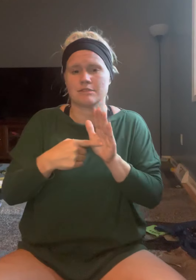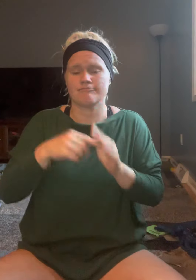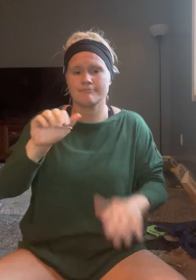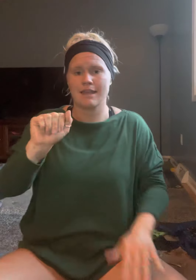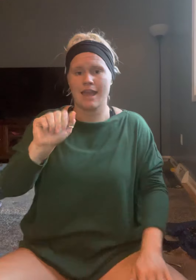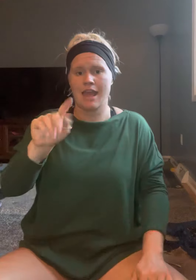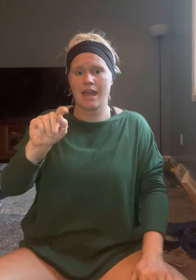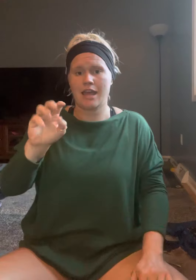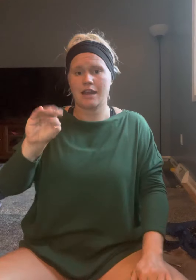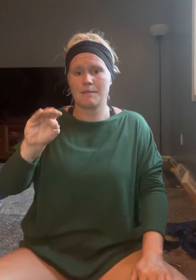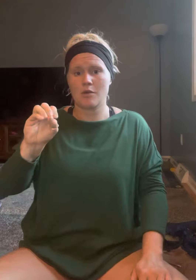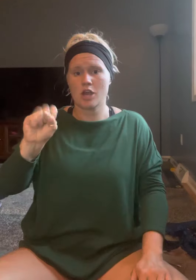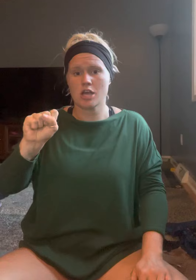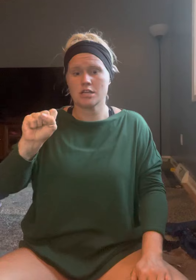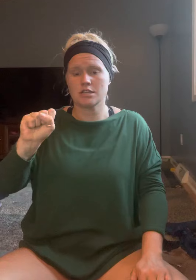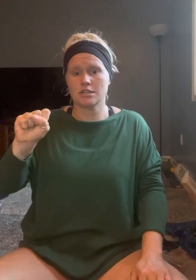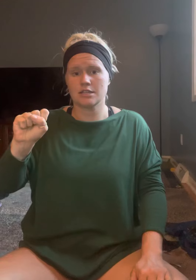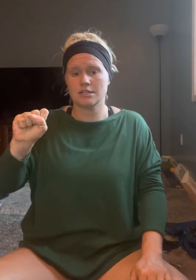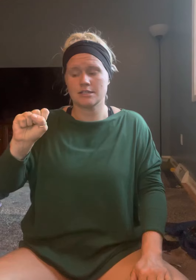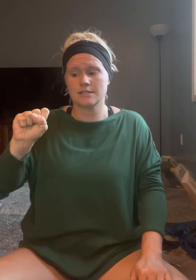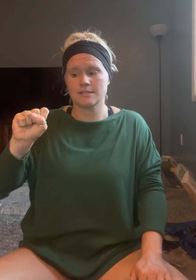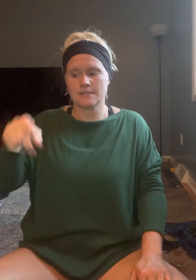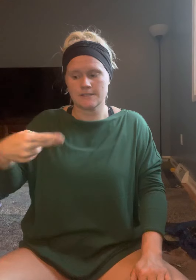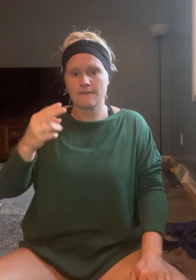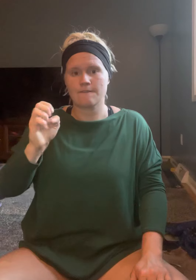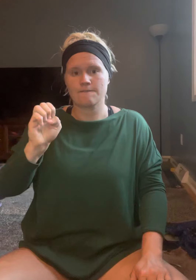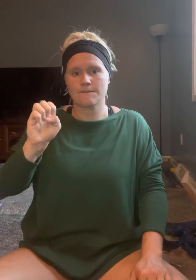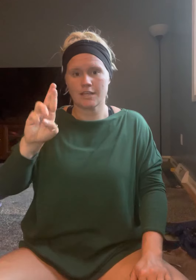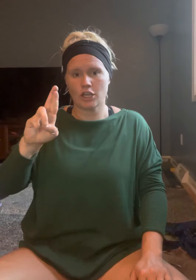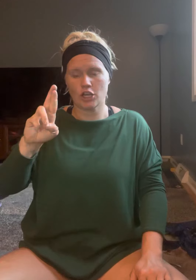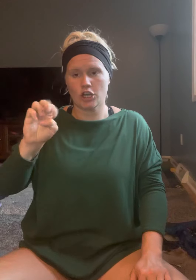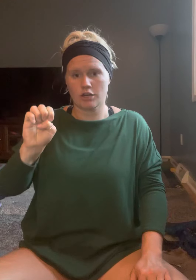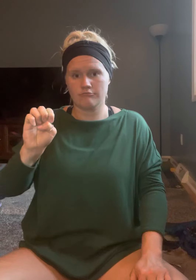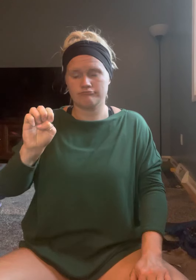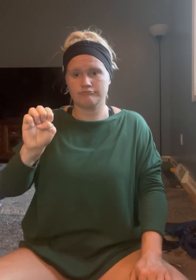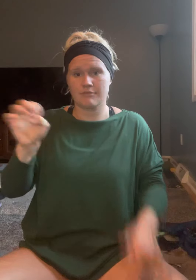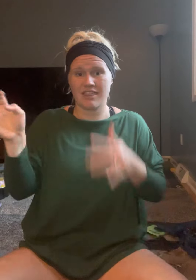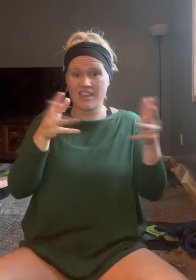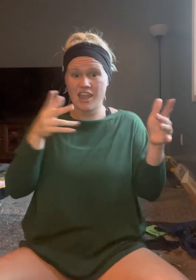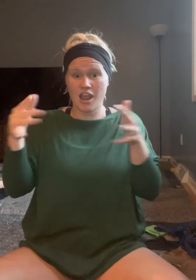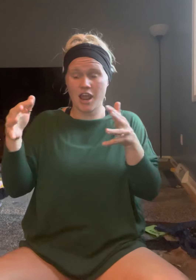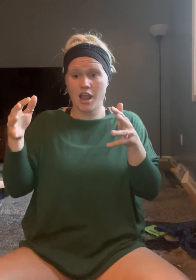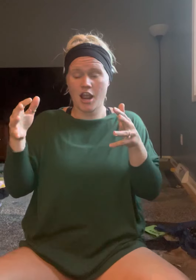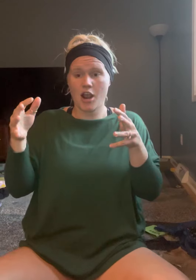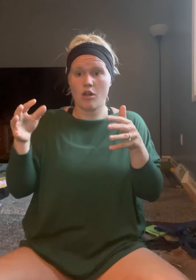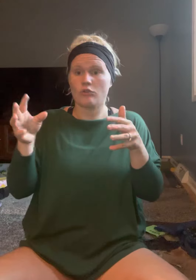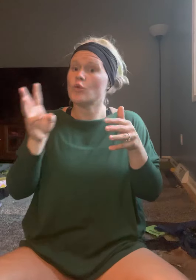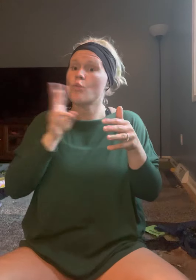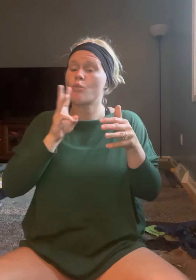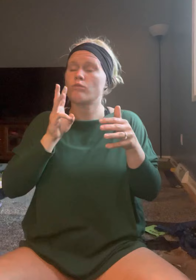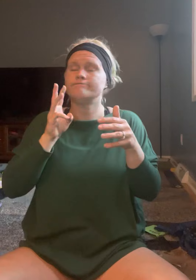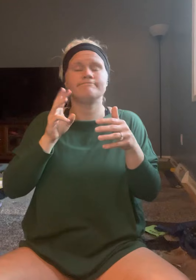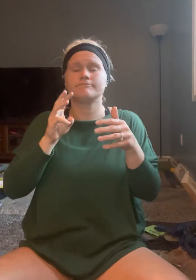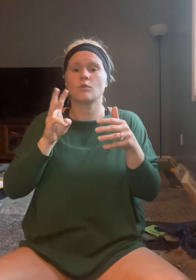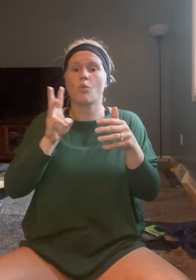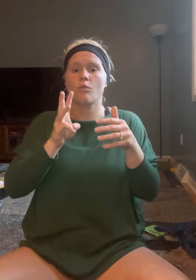atmosphere will only hold a certain amount of water vapor. When it reaches the